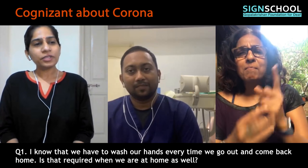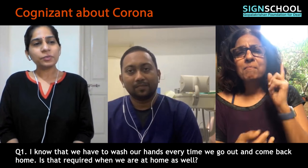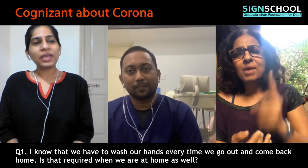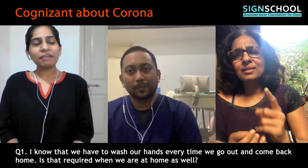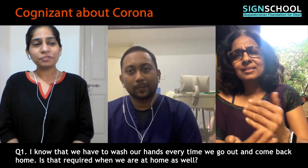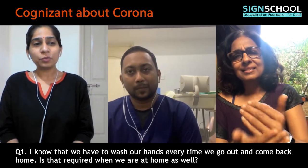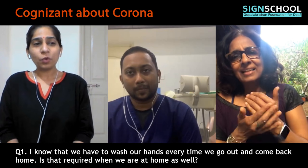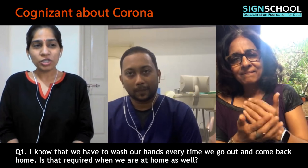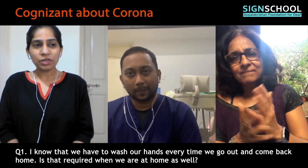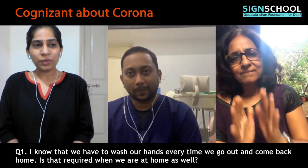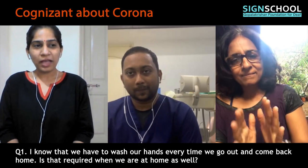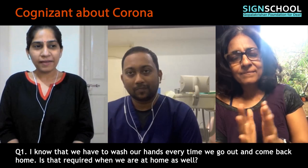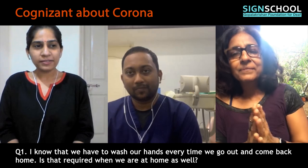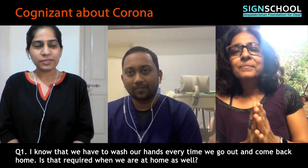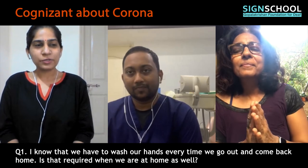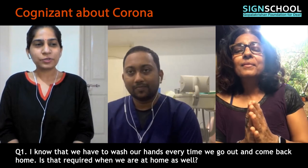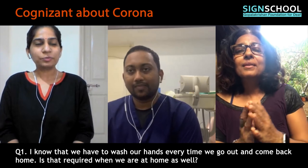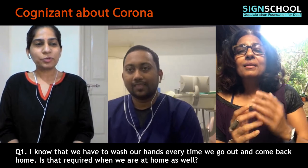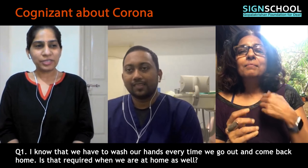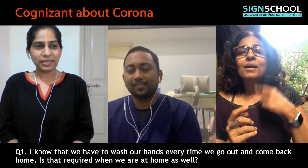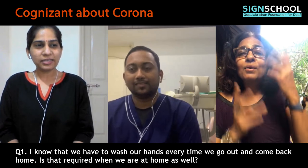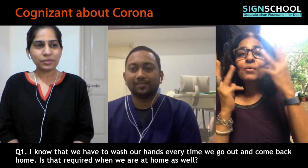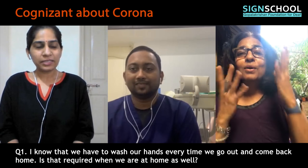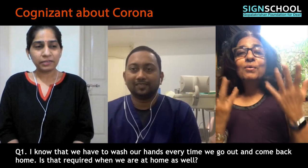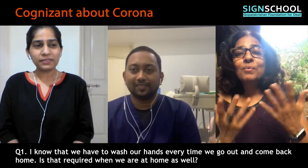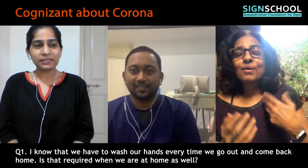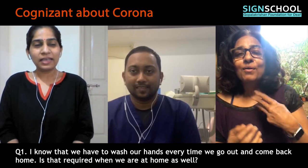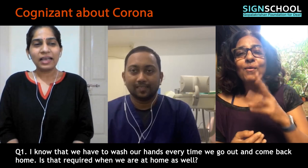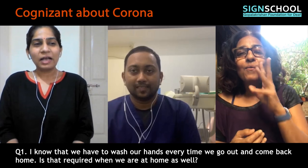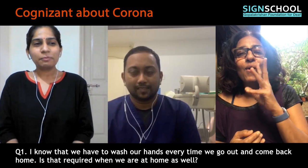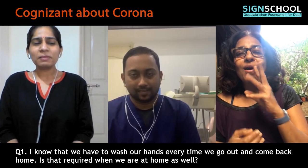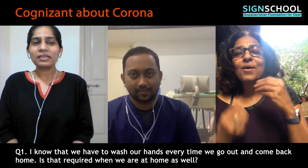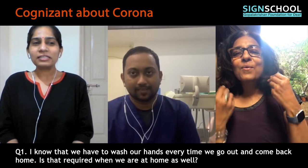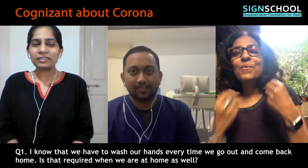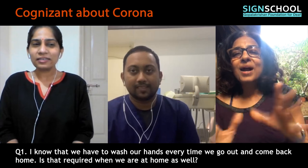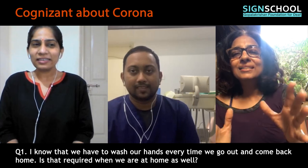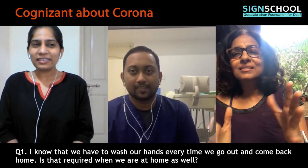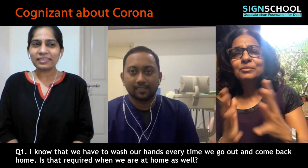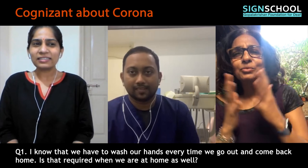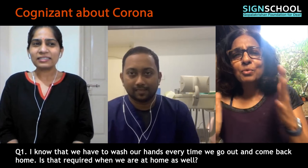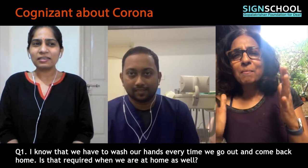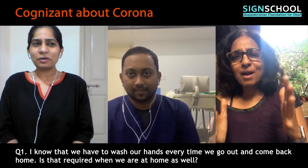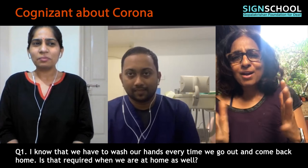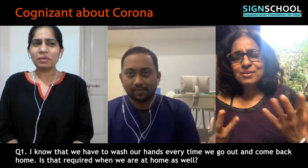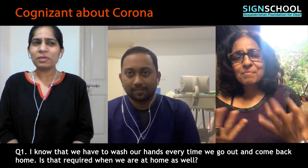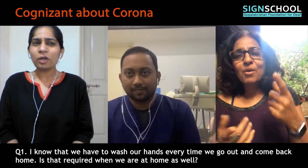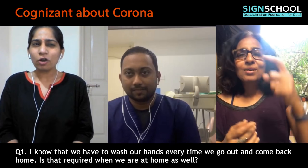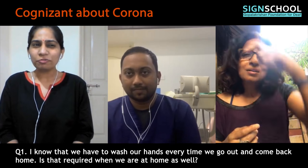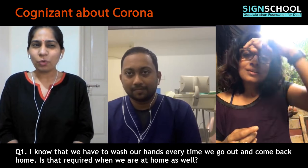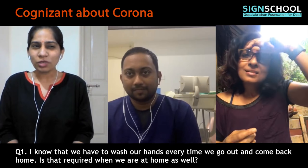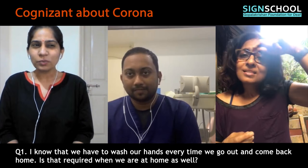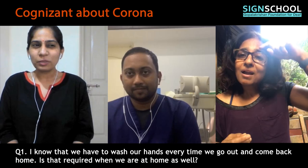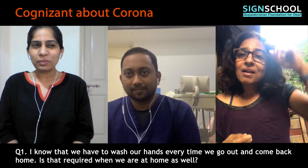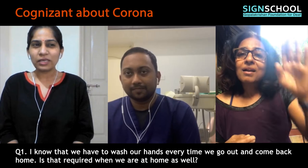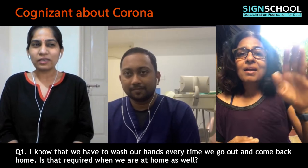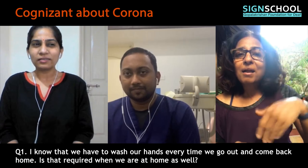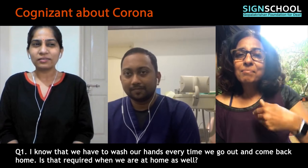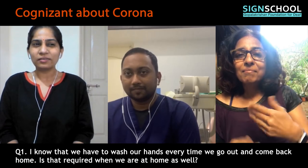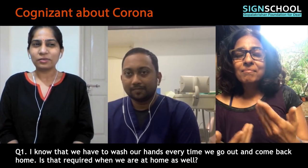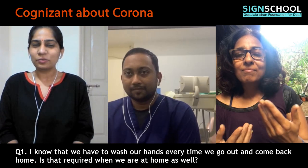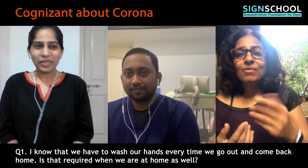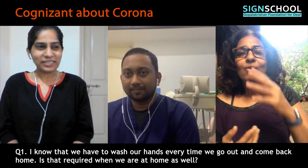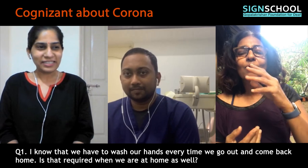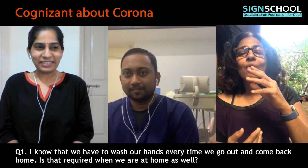I know that we have to wash our hands to protect ourselves, but my concern is maybe a lot of water will